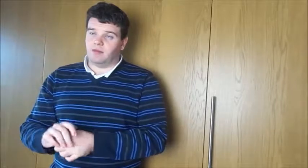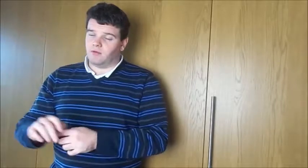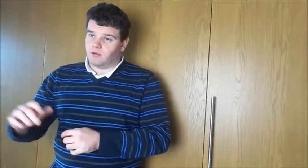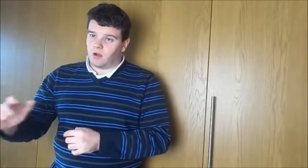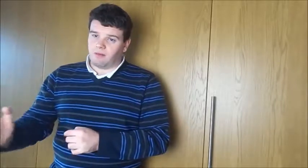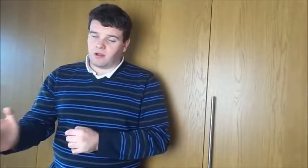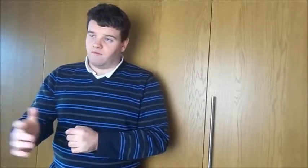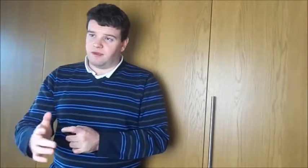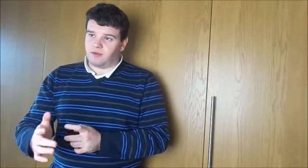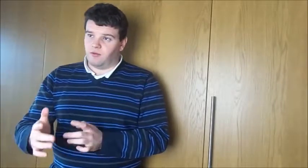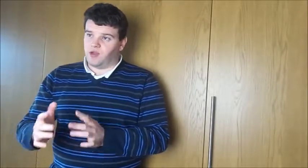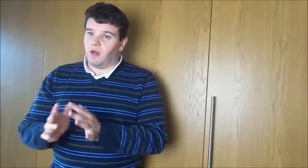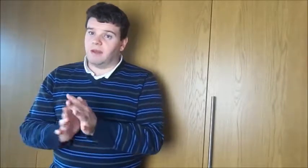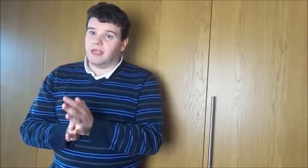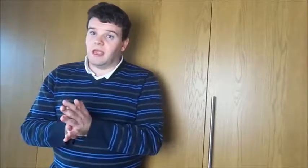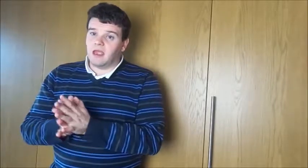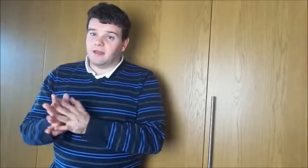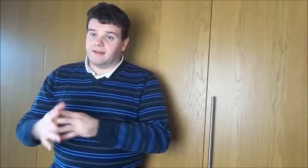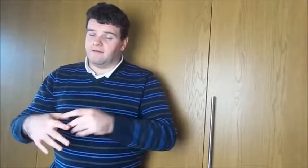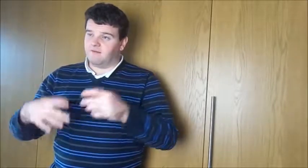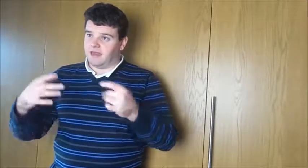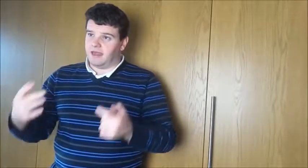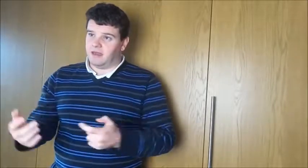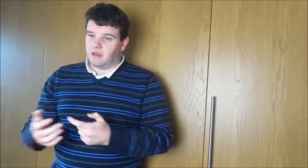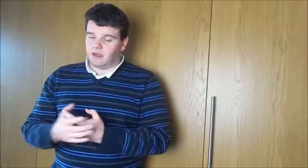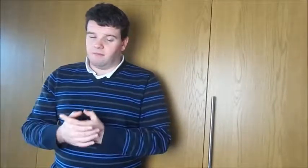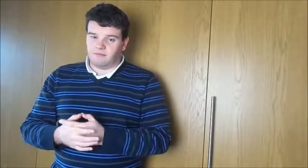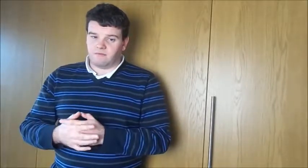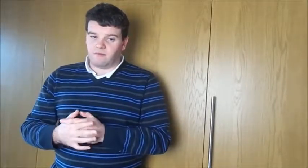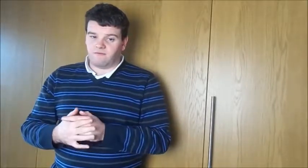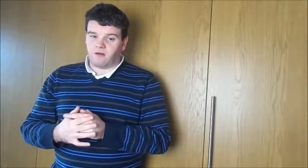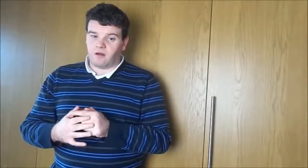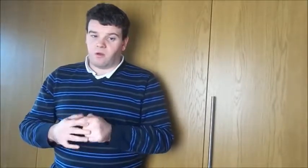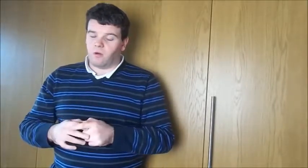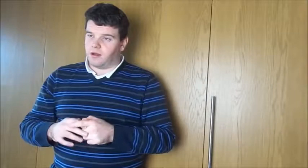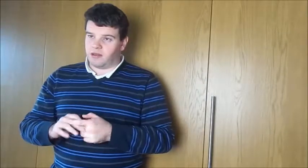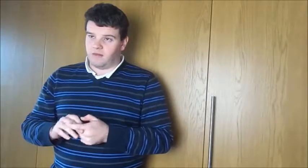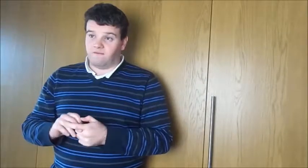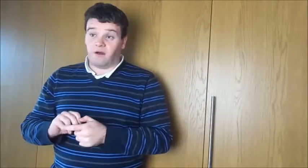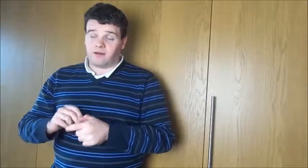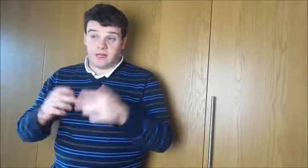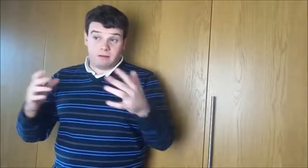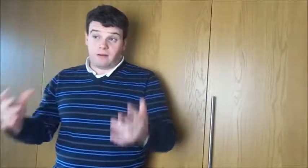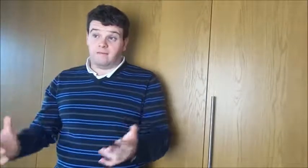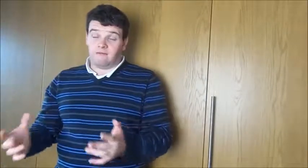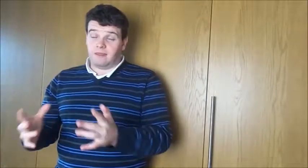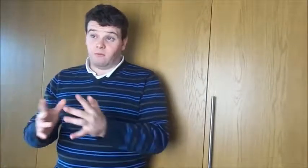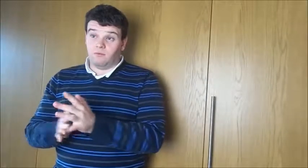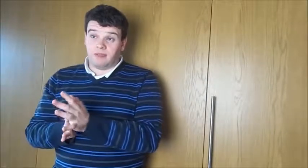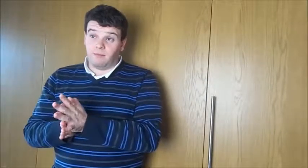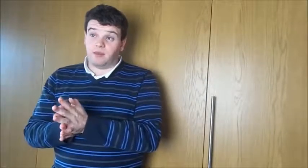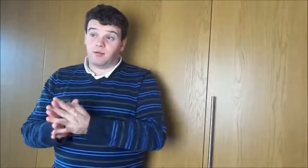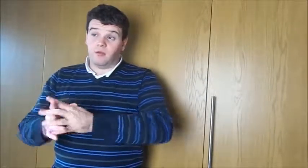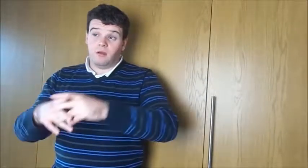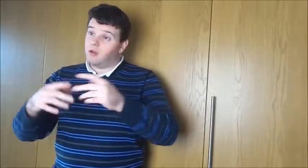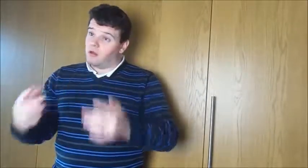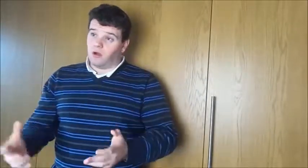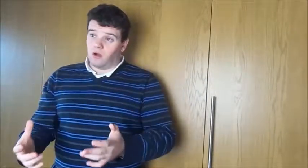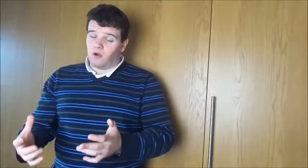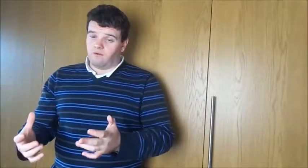go back over to Germany to live a far quieter and far cheaper life than they would be able to over here